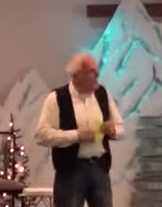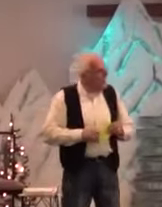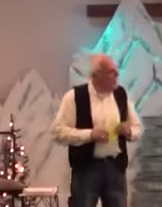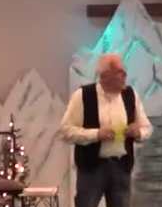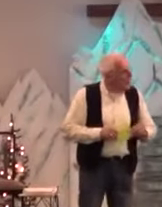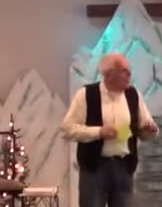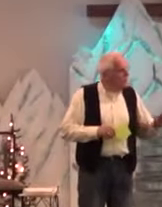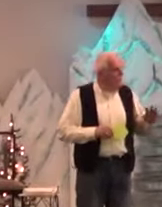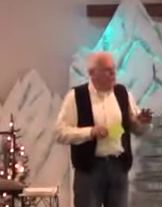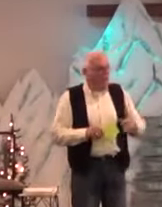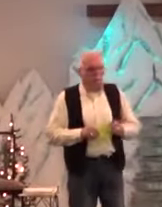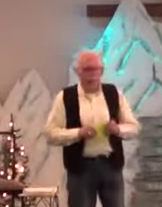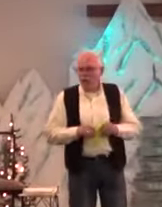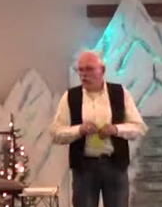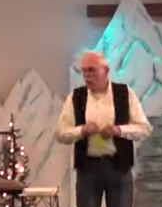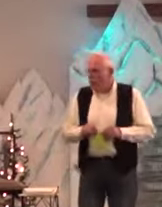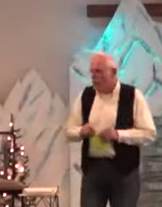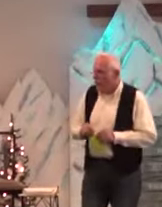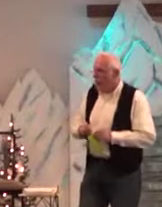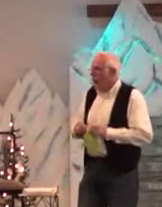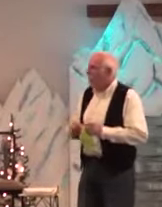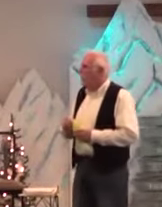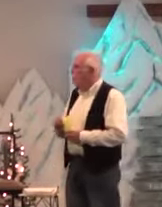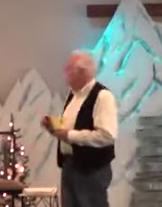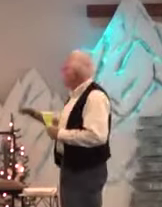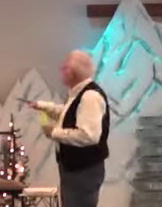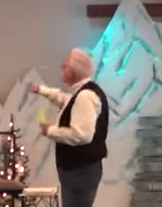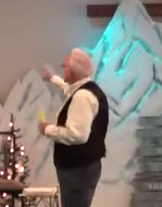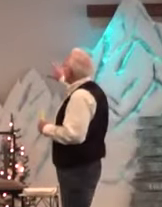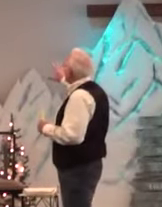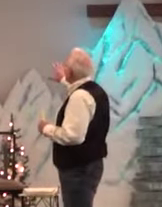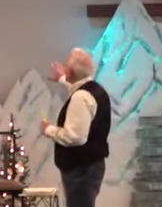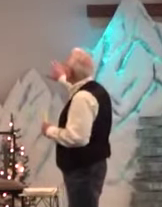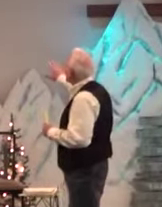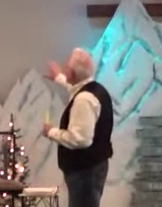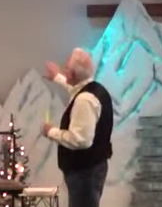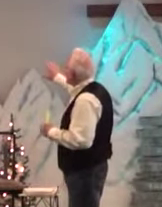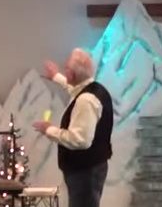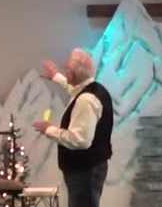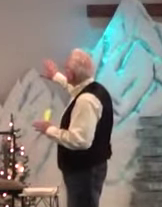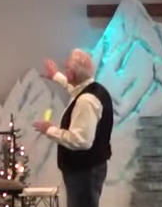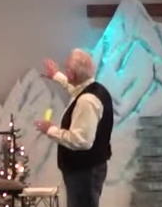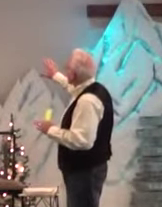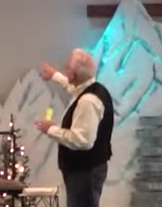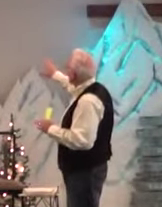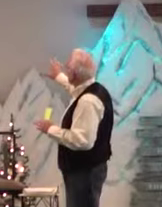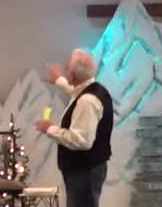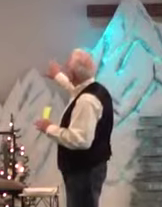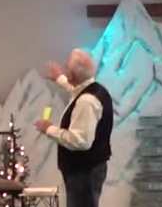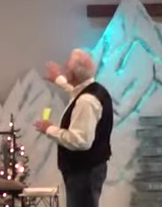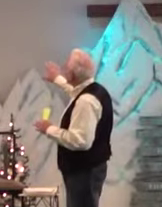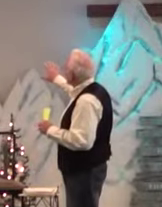time. And I know some of us get here late once in a while and everything, but watch. They go to a lot of work to